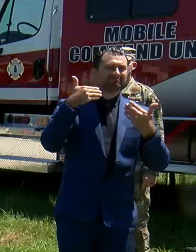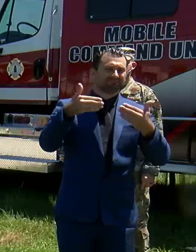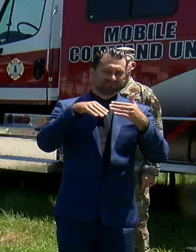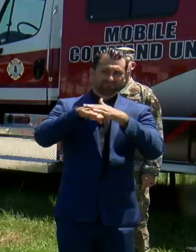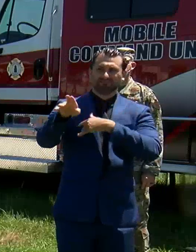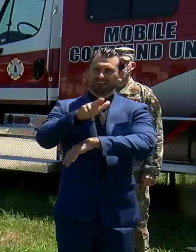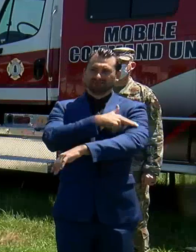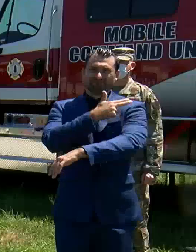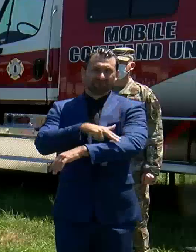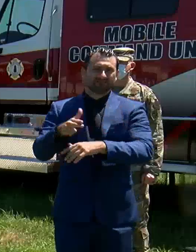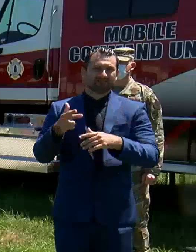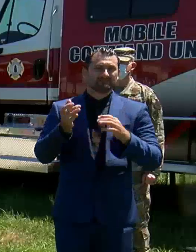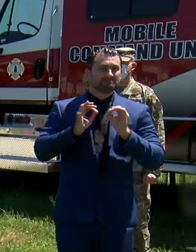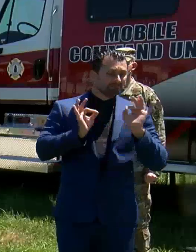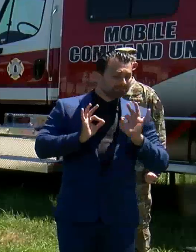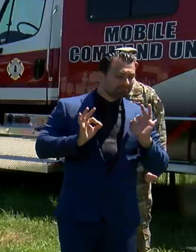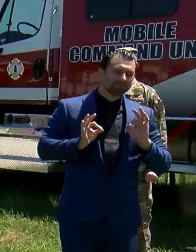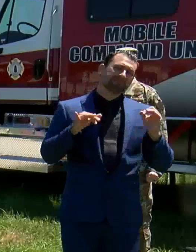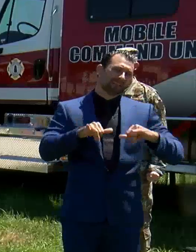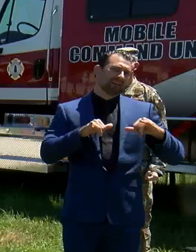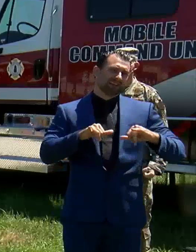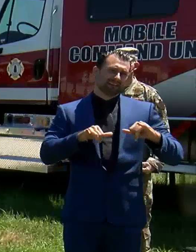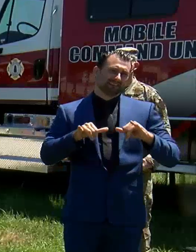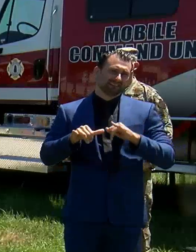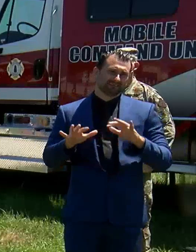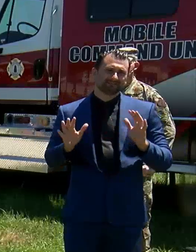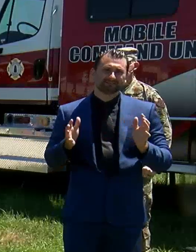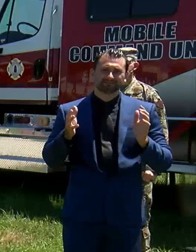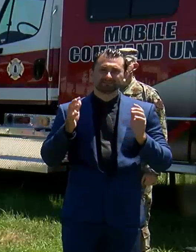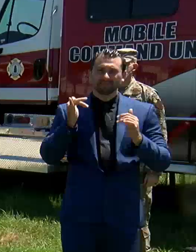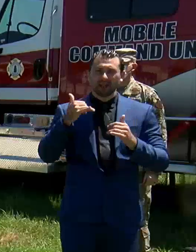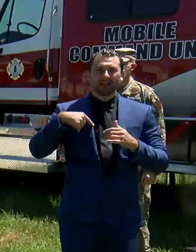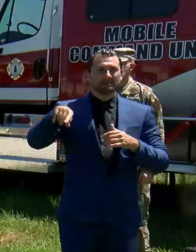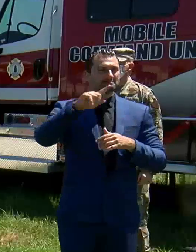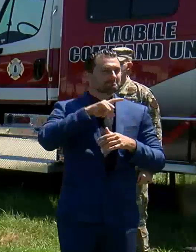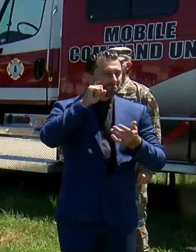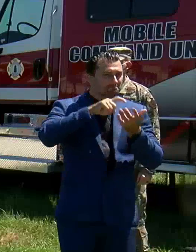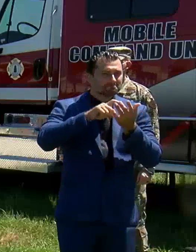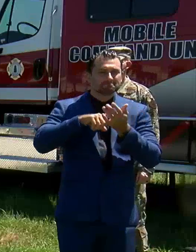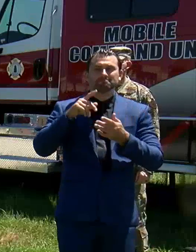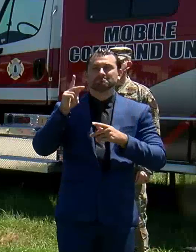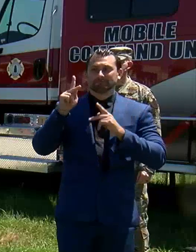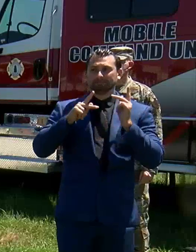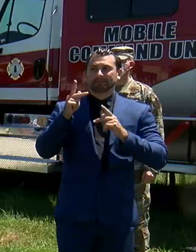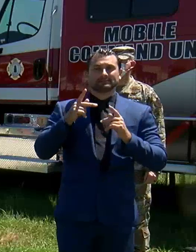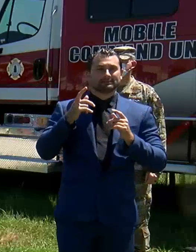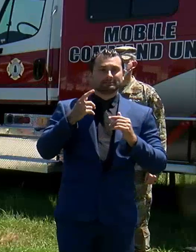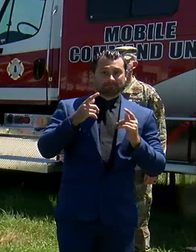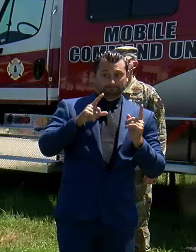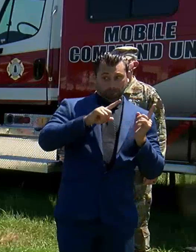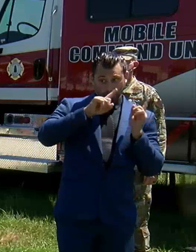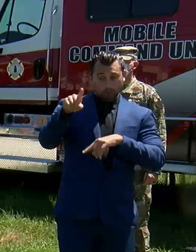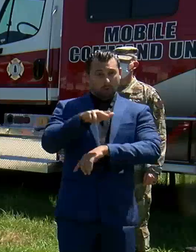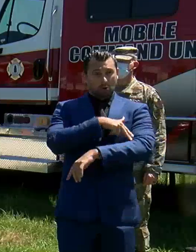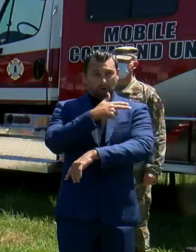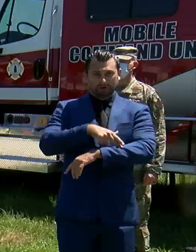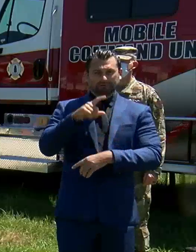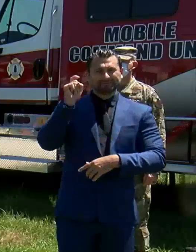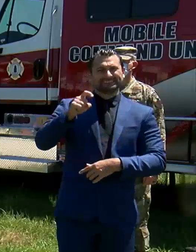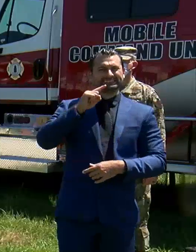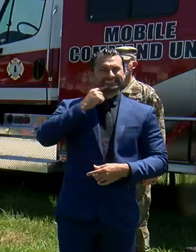you're starting to see more people seeking medical care, but certainly we want to do that. So I think that is going to be a great step forward